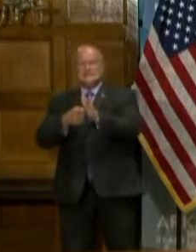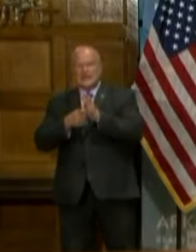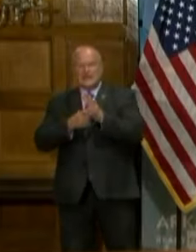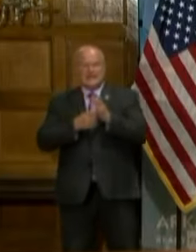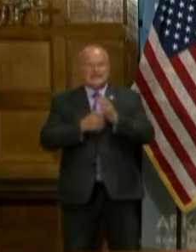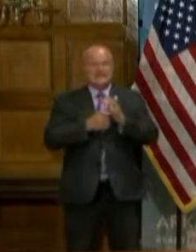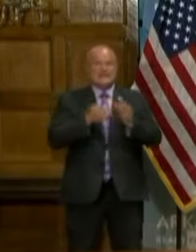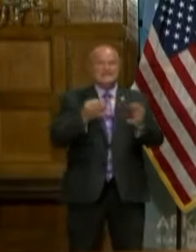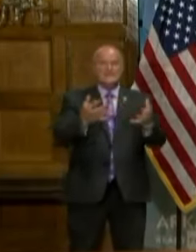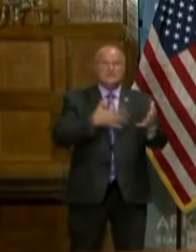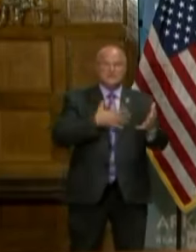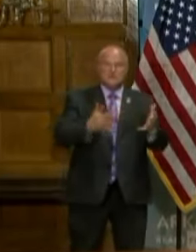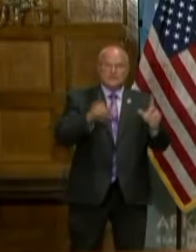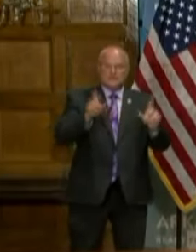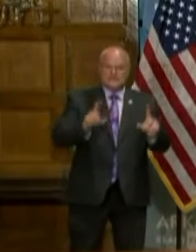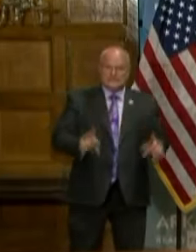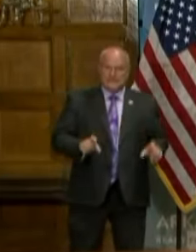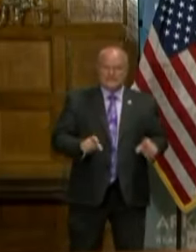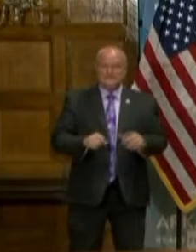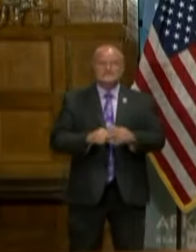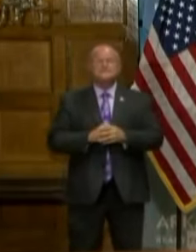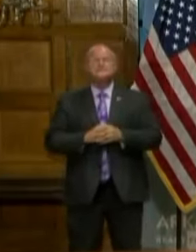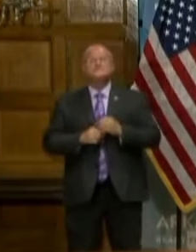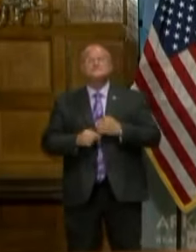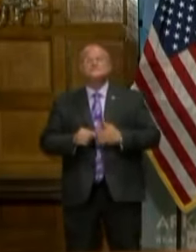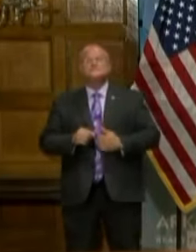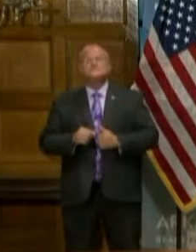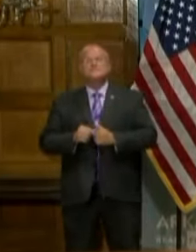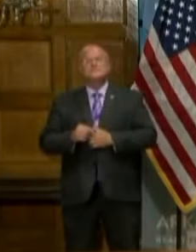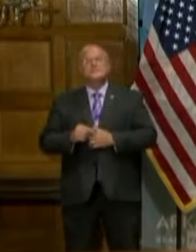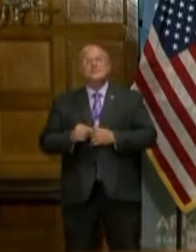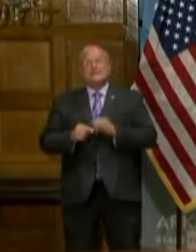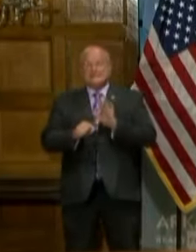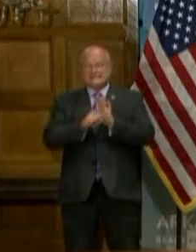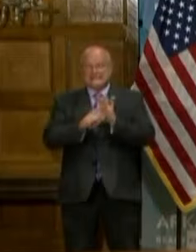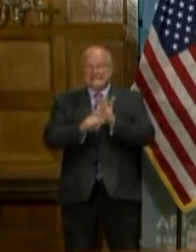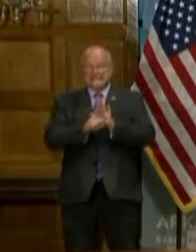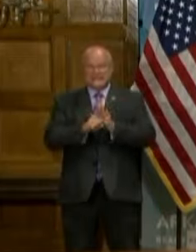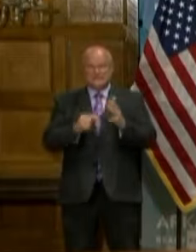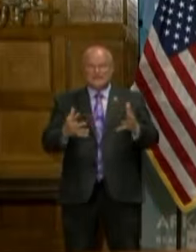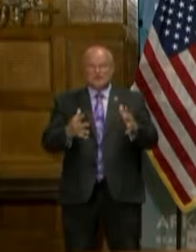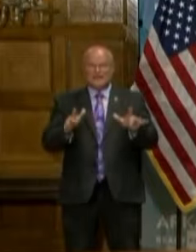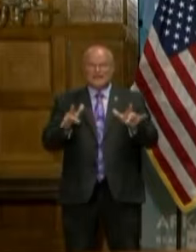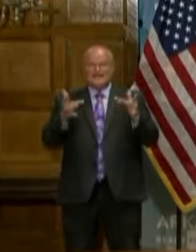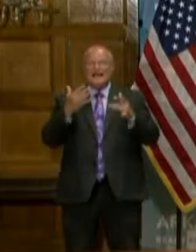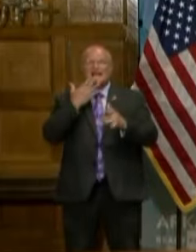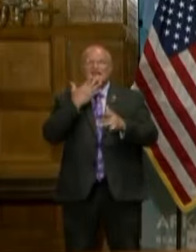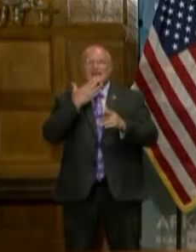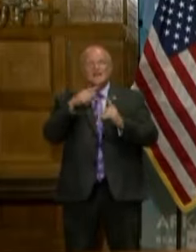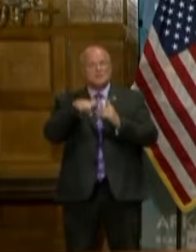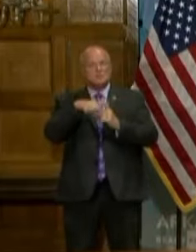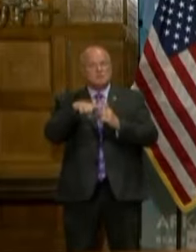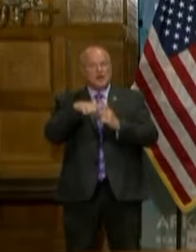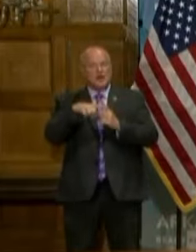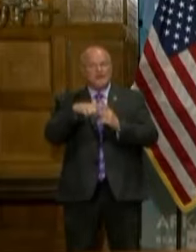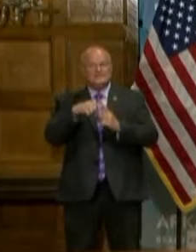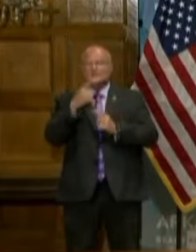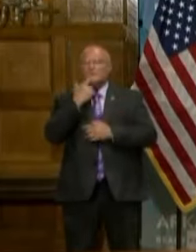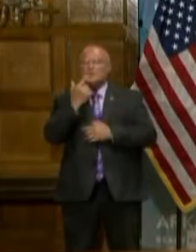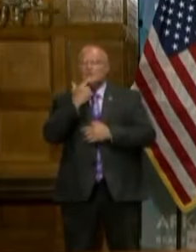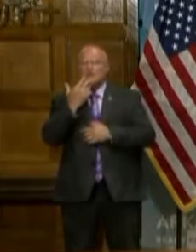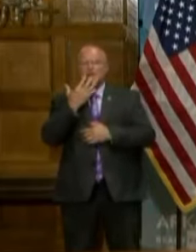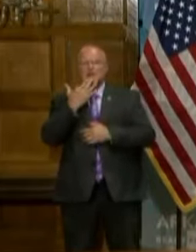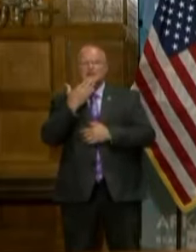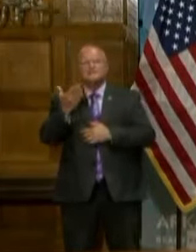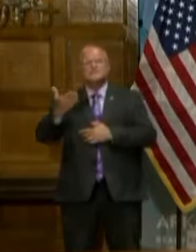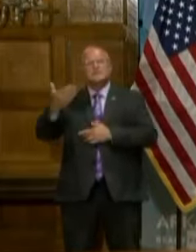test. And then, and the negative is the lighter color and positive is the red color. So